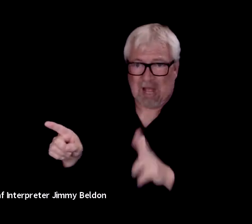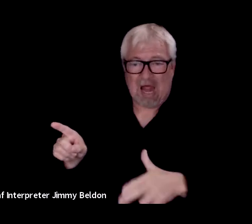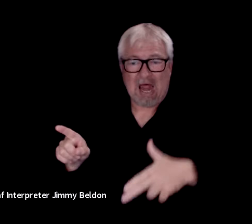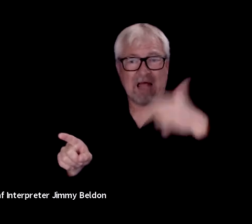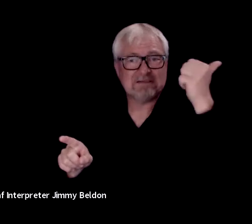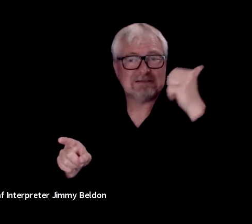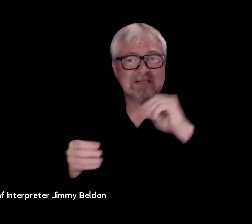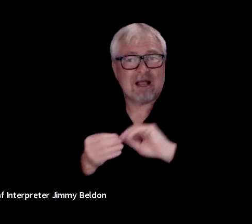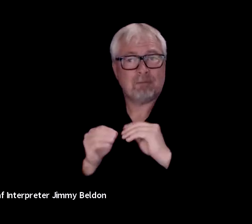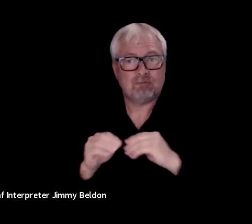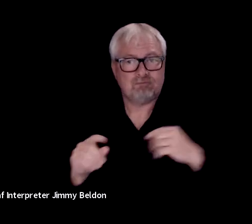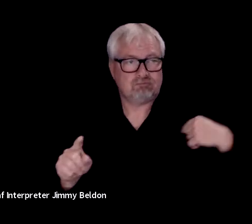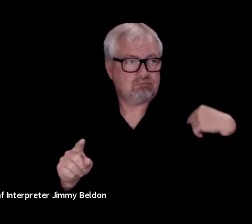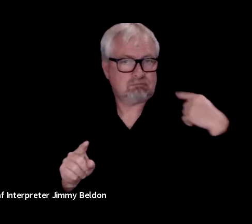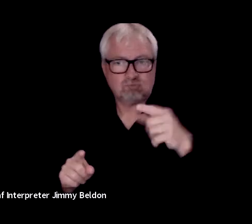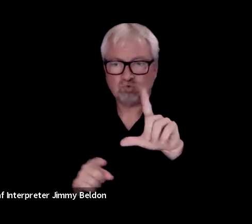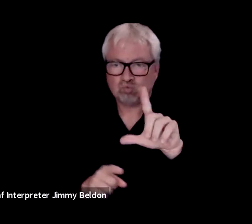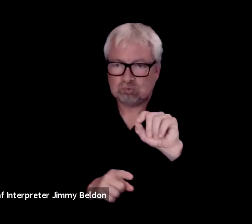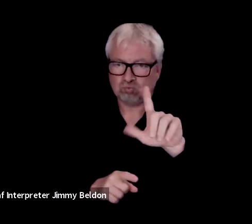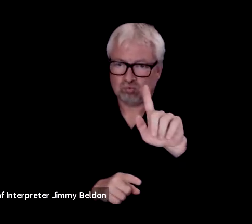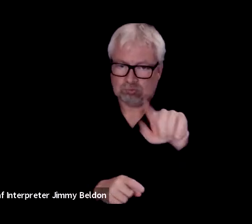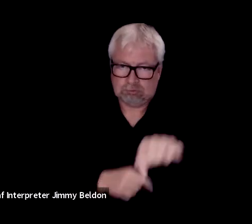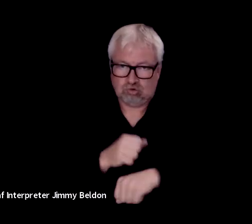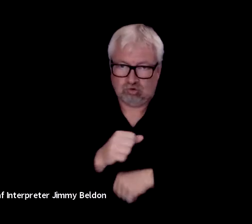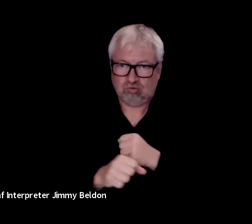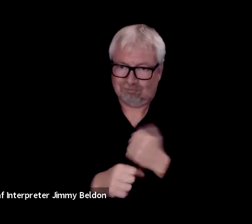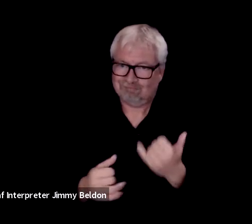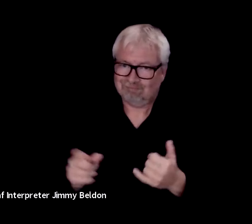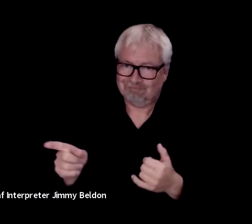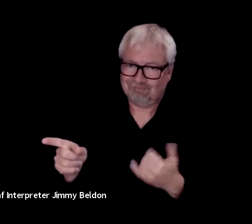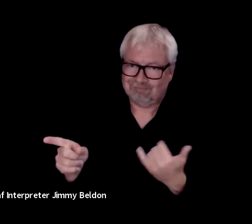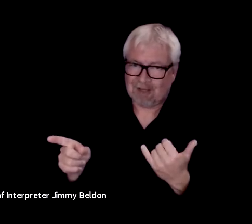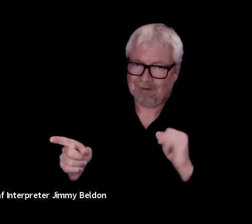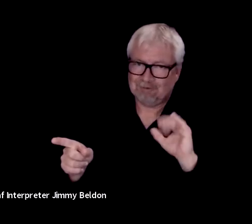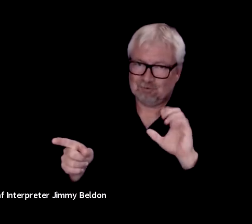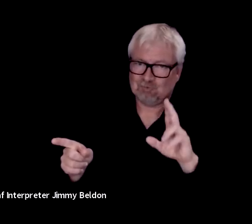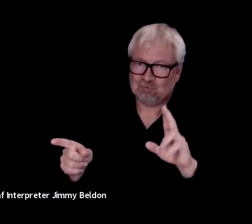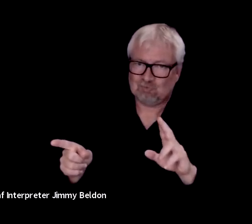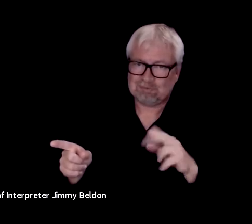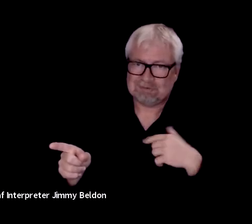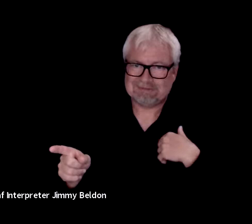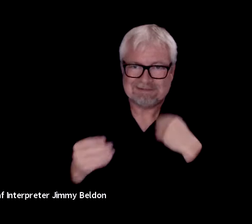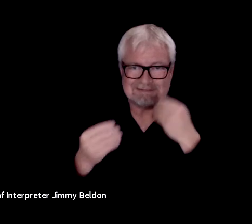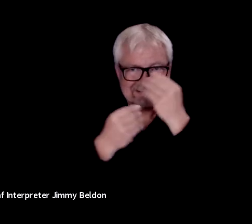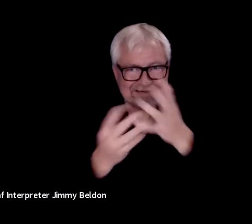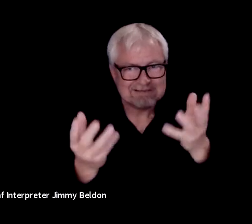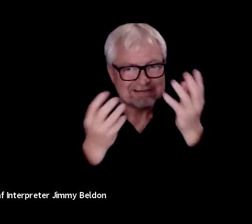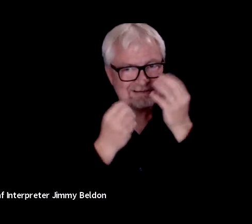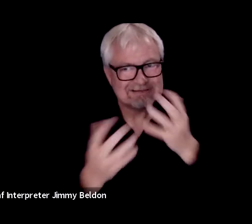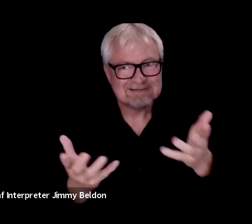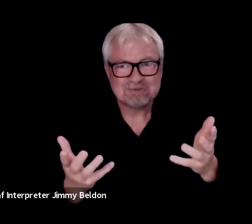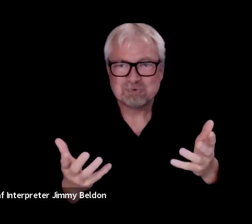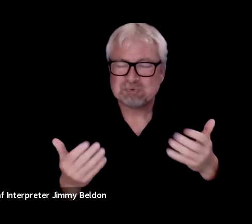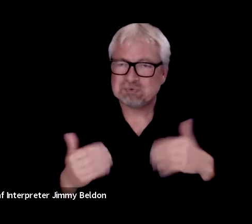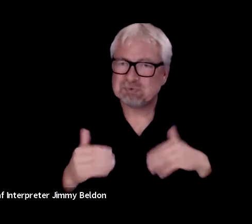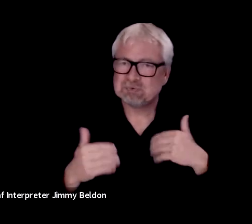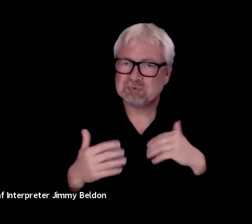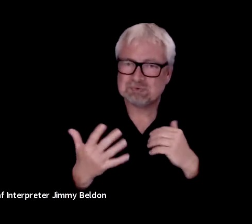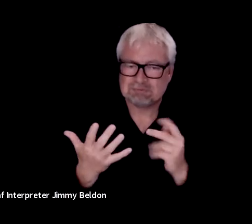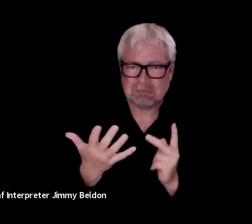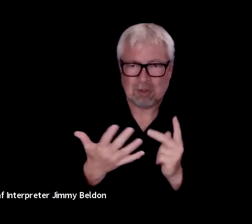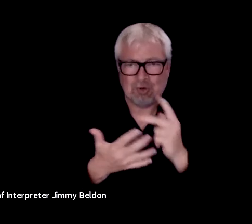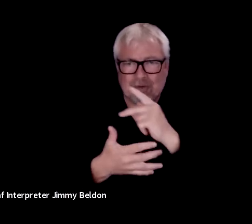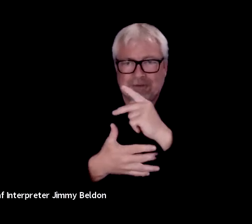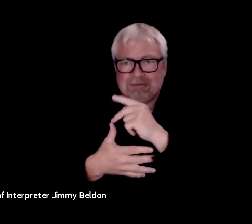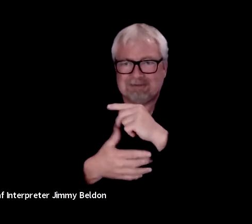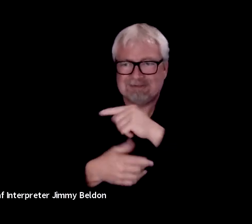the beginning of this pandemic that it is a top priority for all of us to protect the capacity of our healthcare systems to make sure people